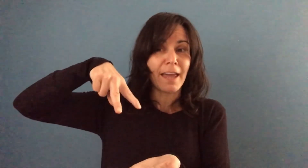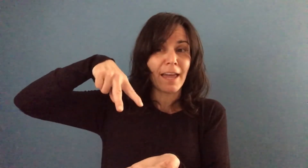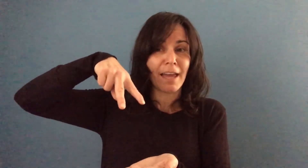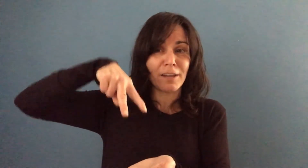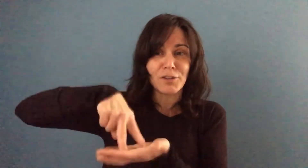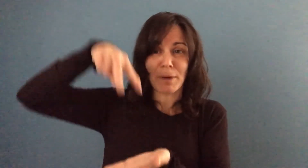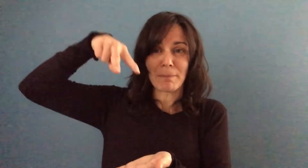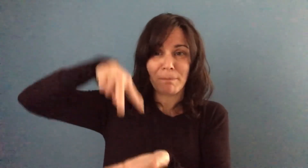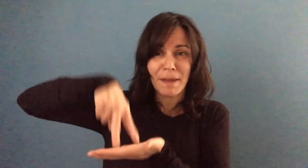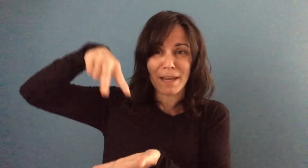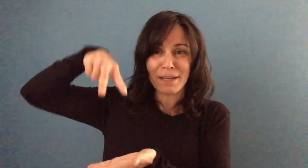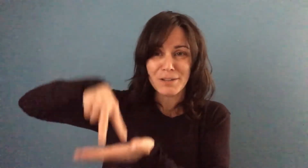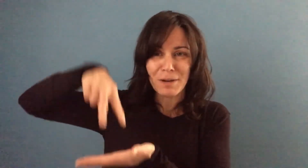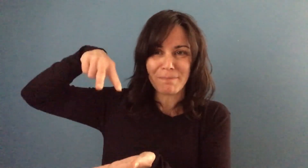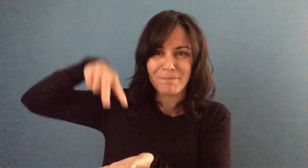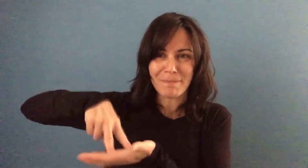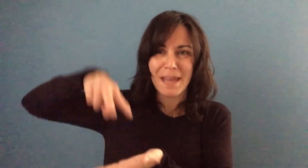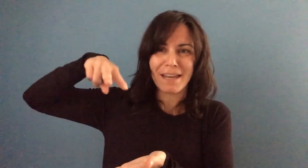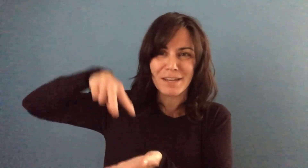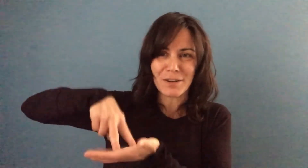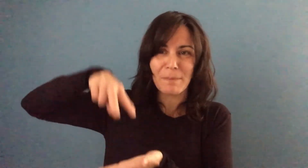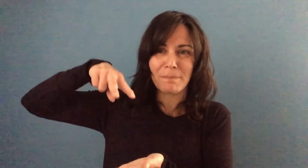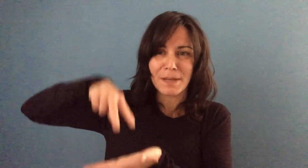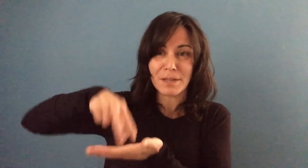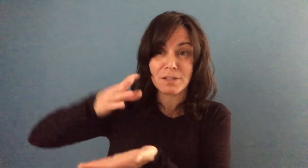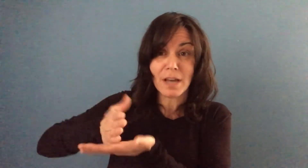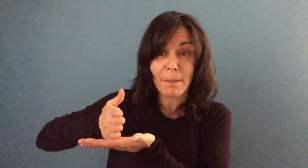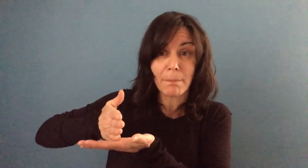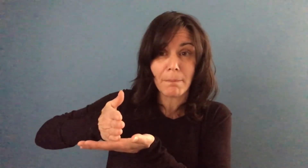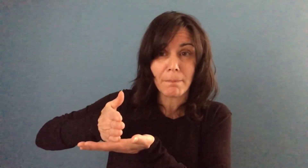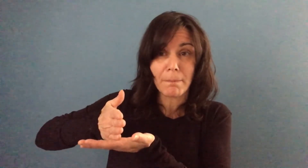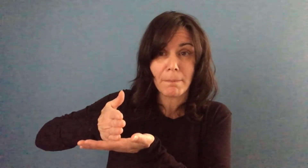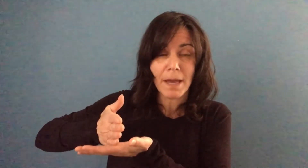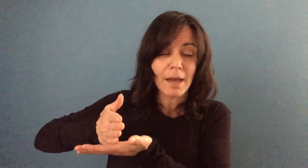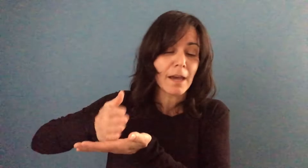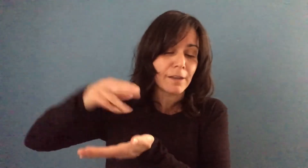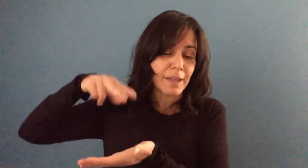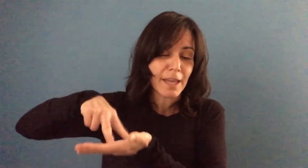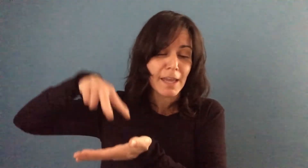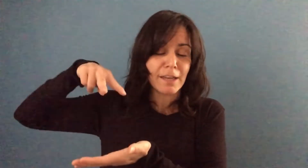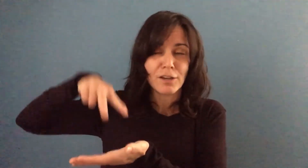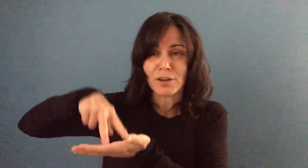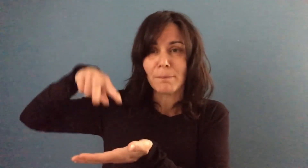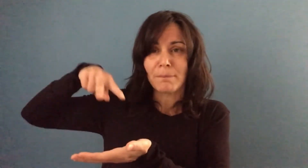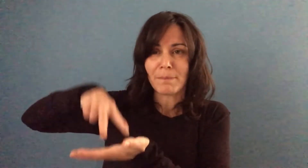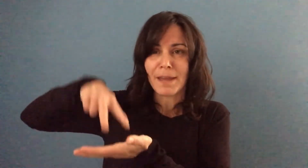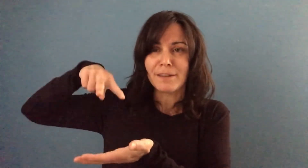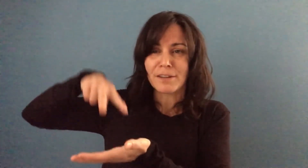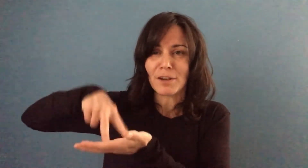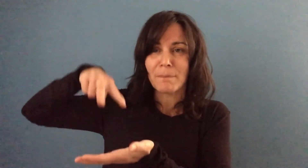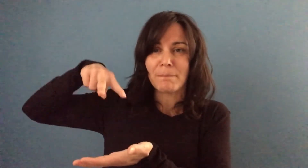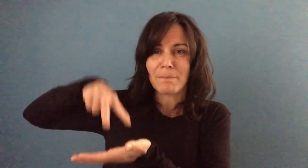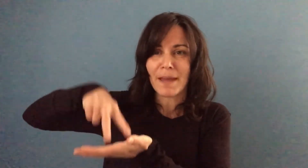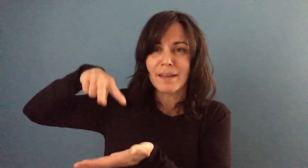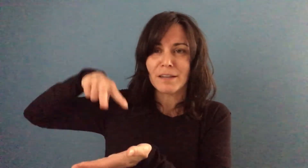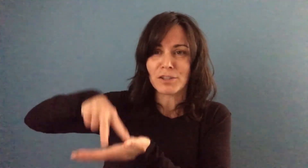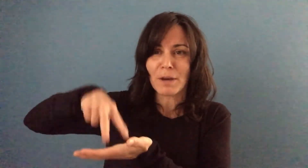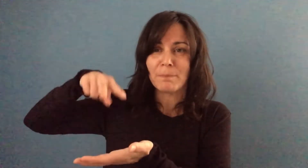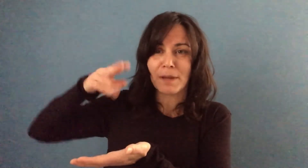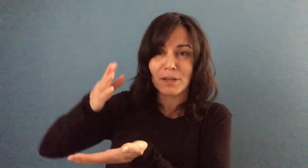Then you jump and you jump and you jump and you stop. Then you jump and you jump and you jump and you